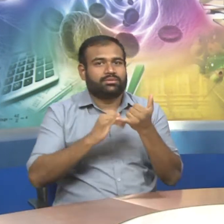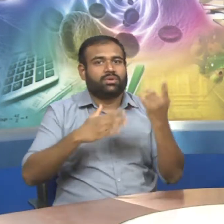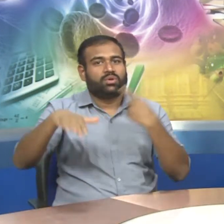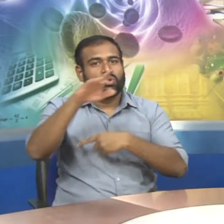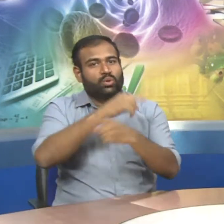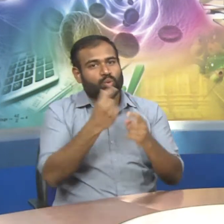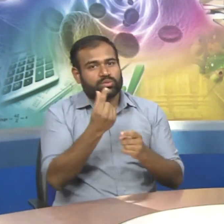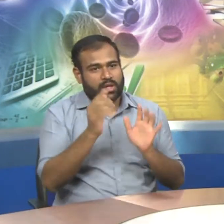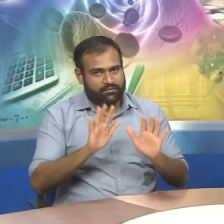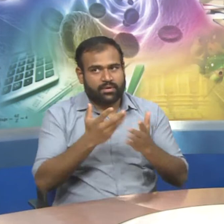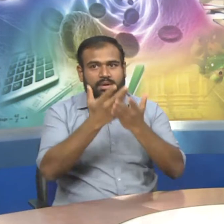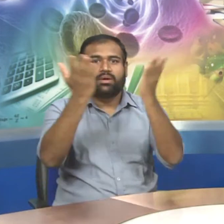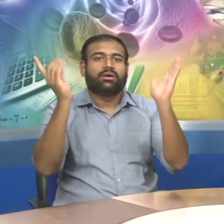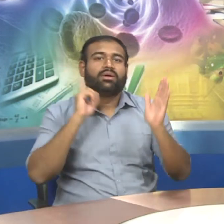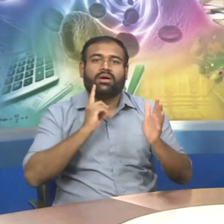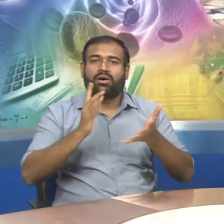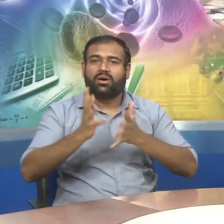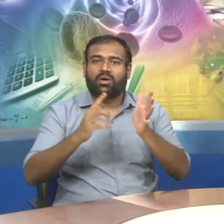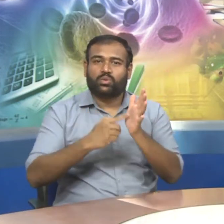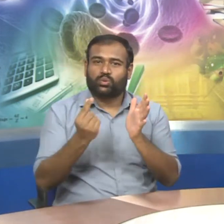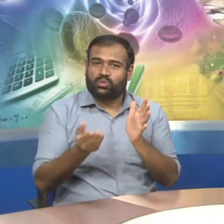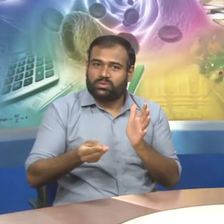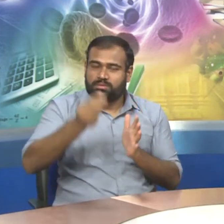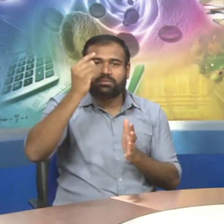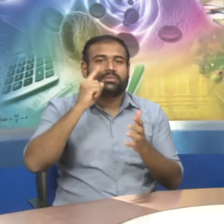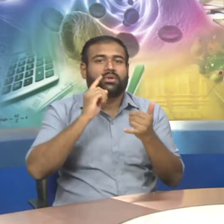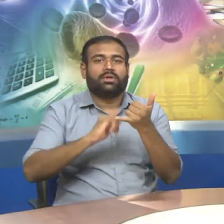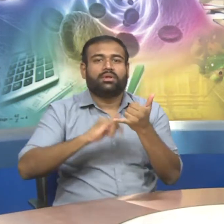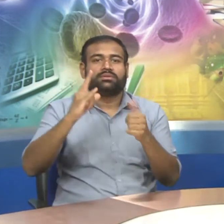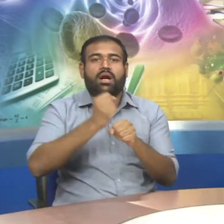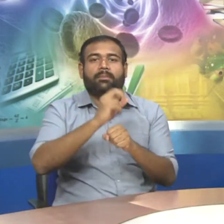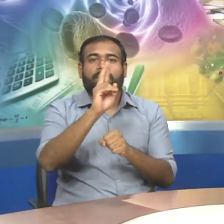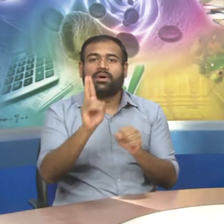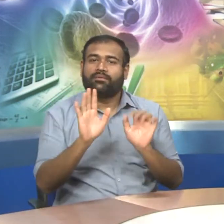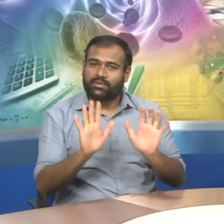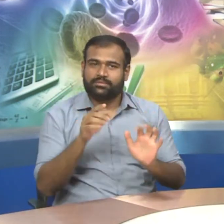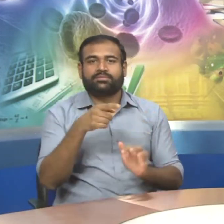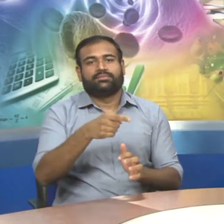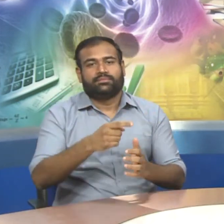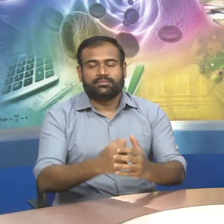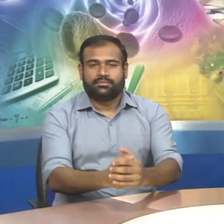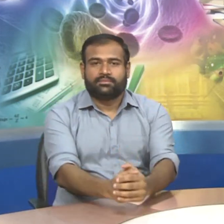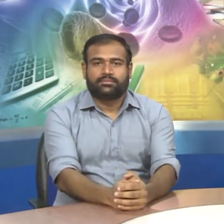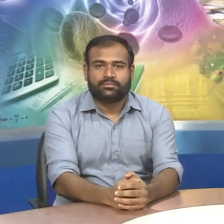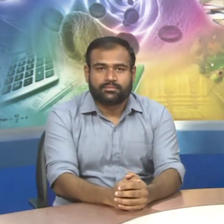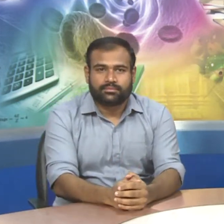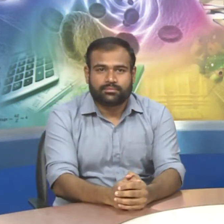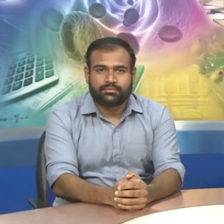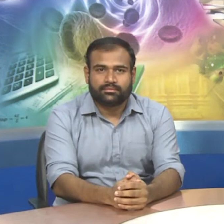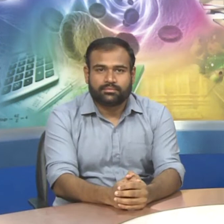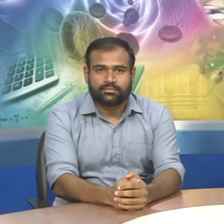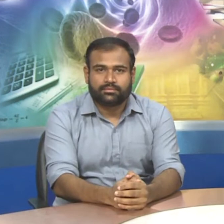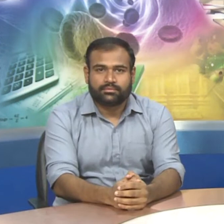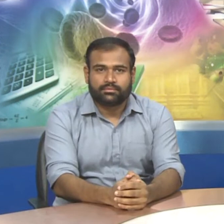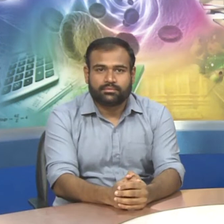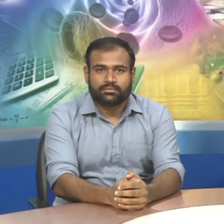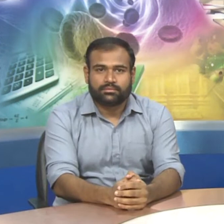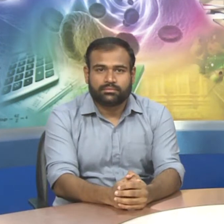word. This is the grammar of ISL and that is used a lot.